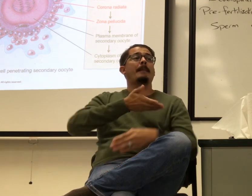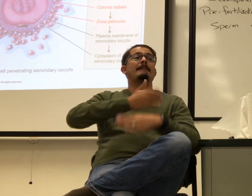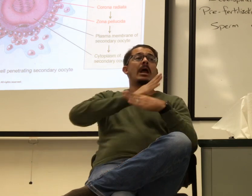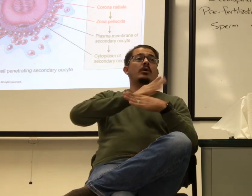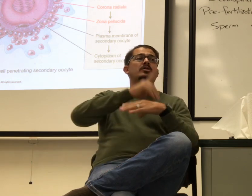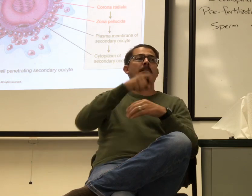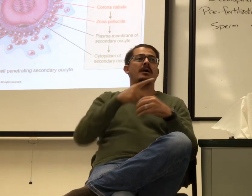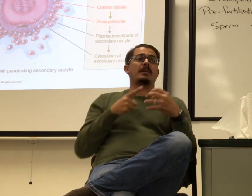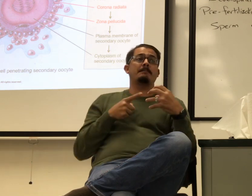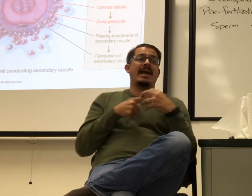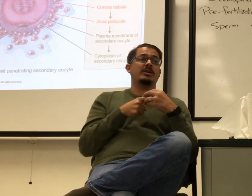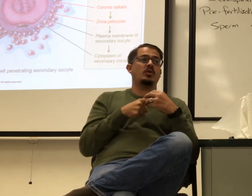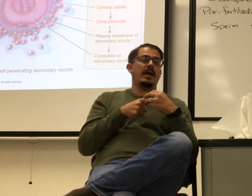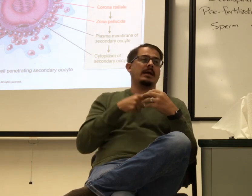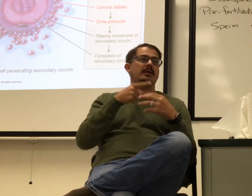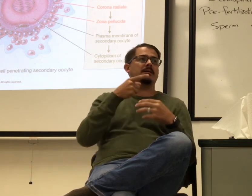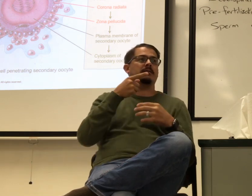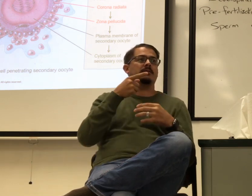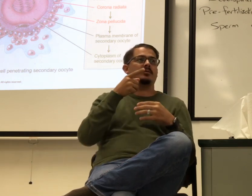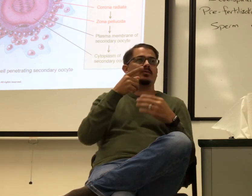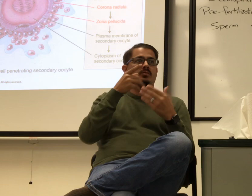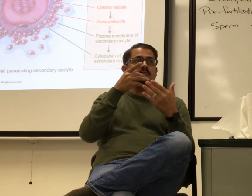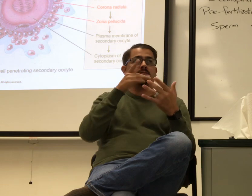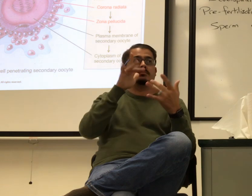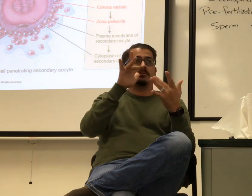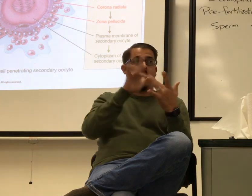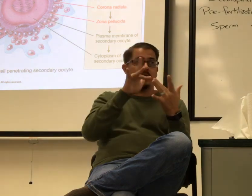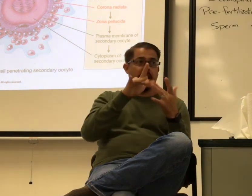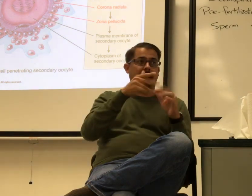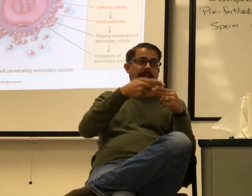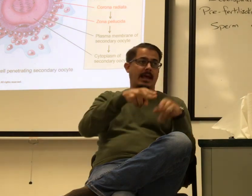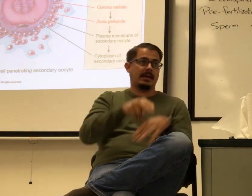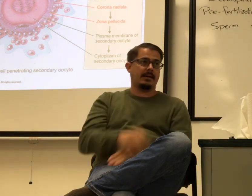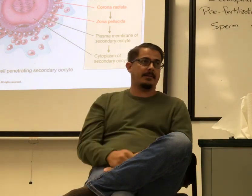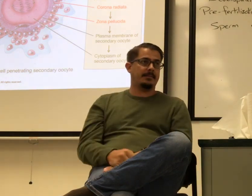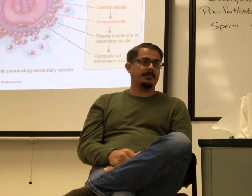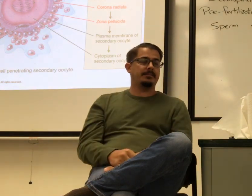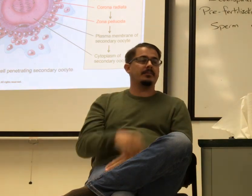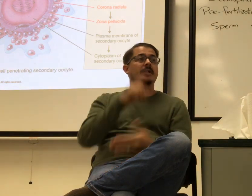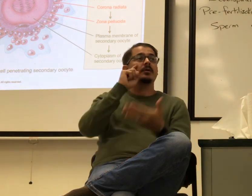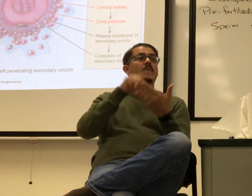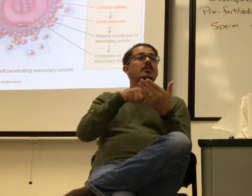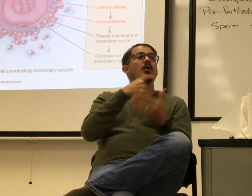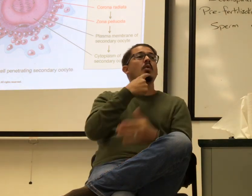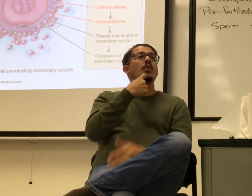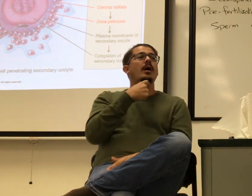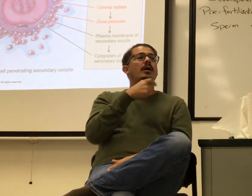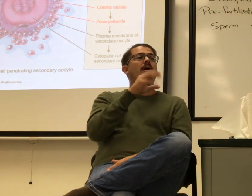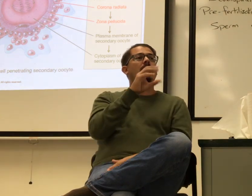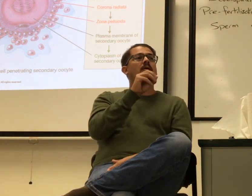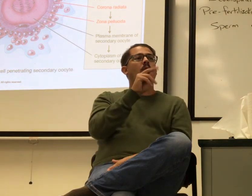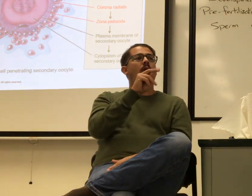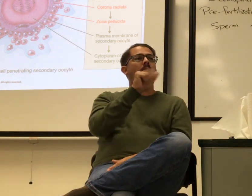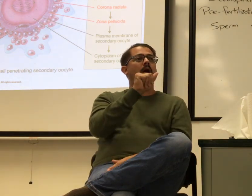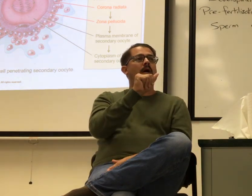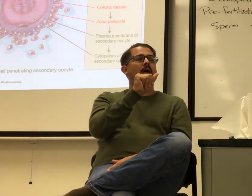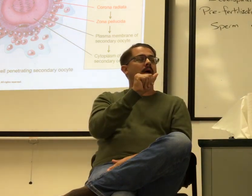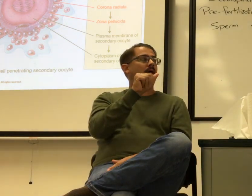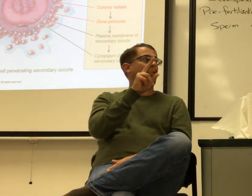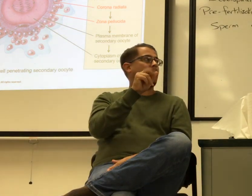penetrate to get to the egg. Okay. So notice you have a red corona radii zona